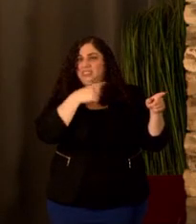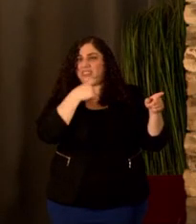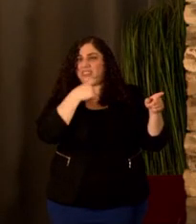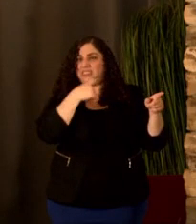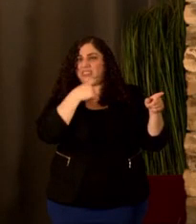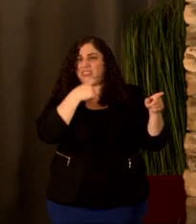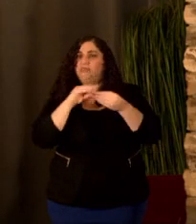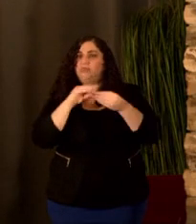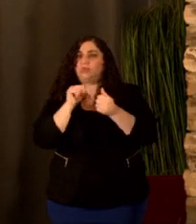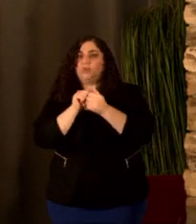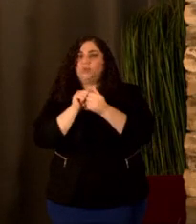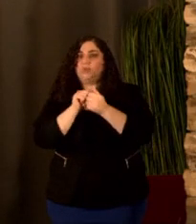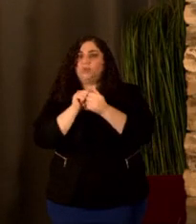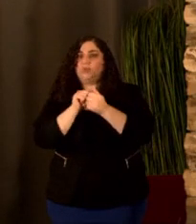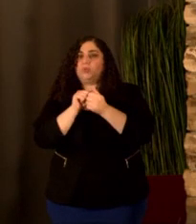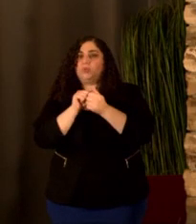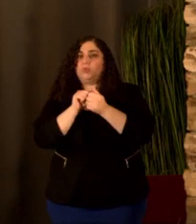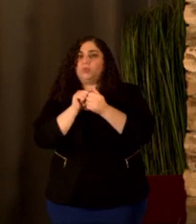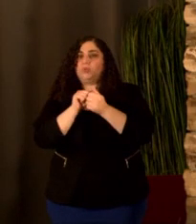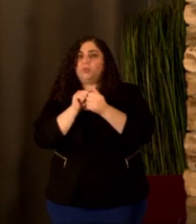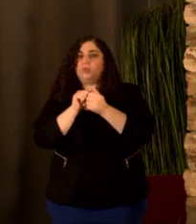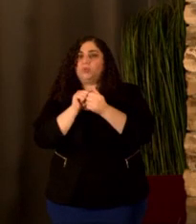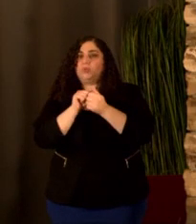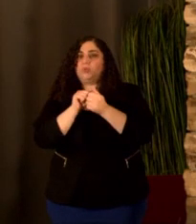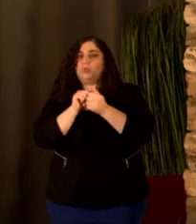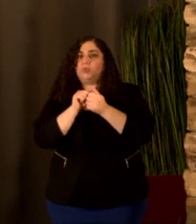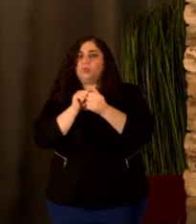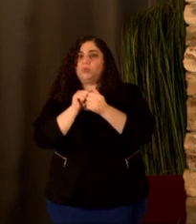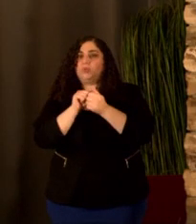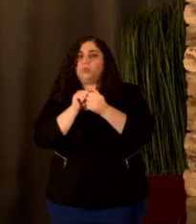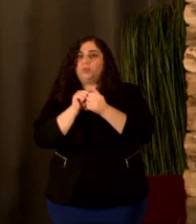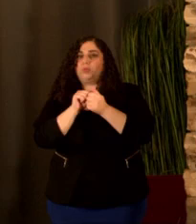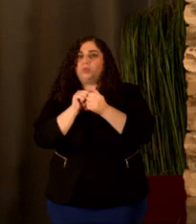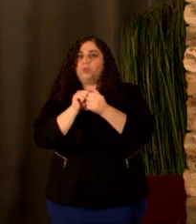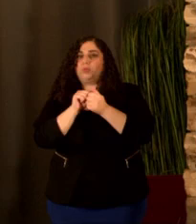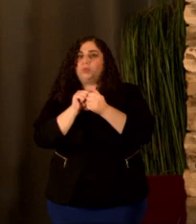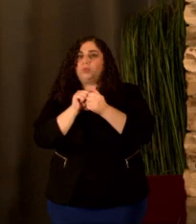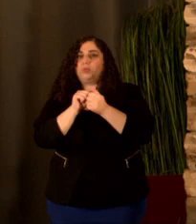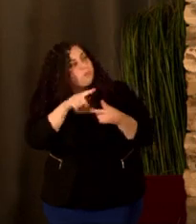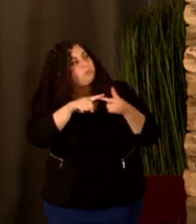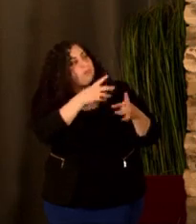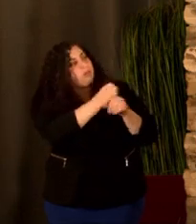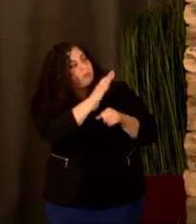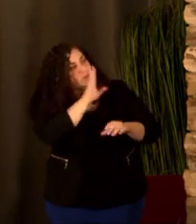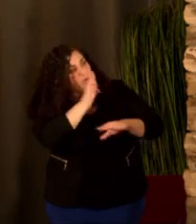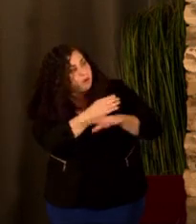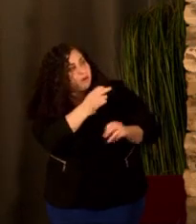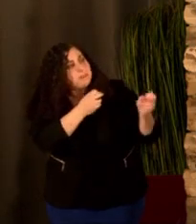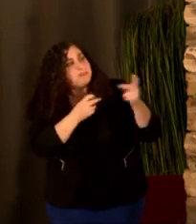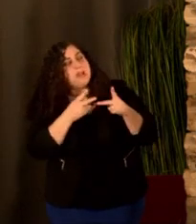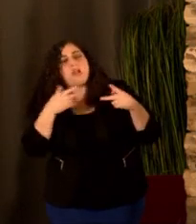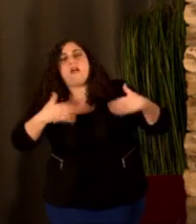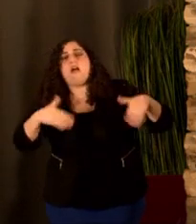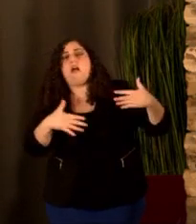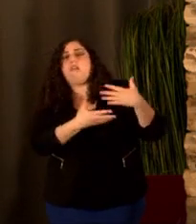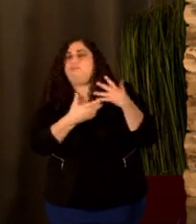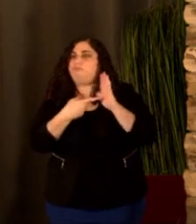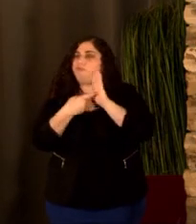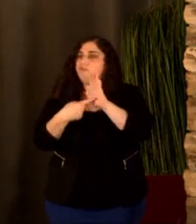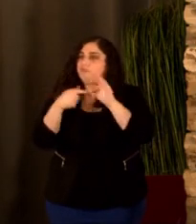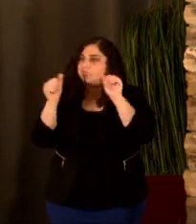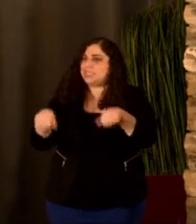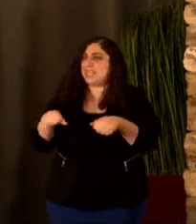of that. They're proof of what we're capable of doing, but we recognize we have to do so much more.